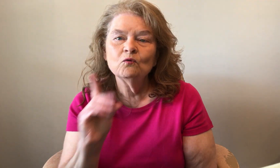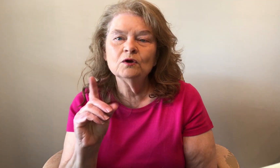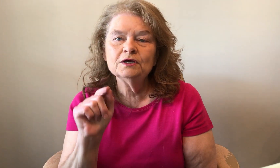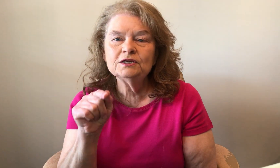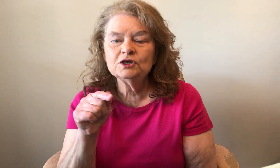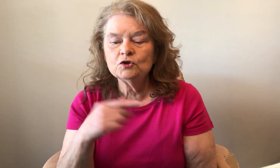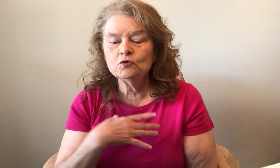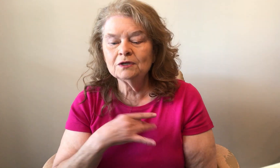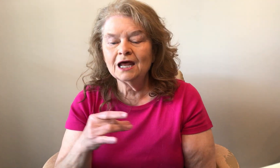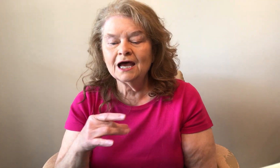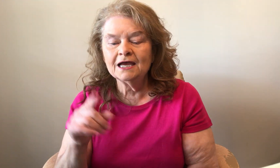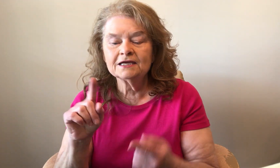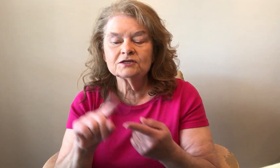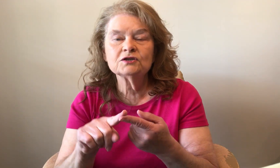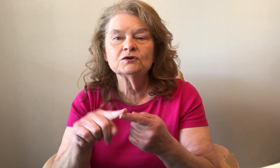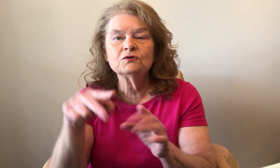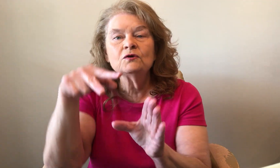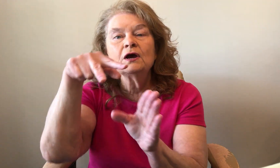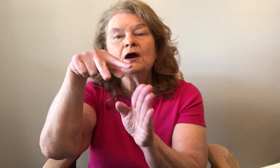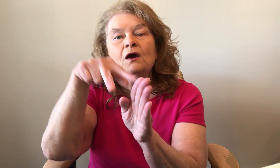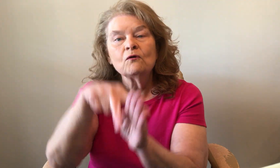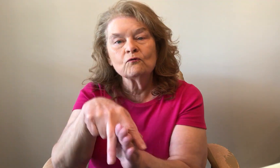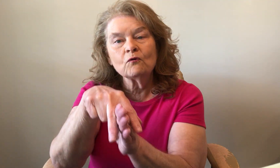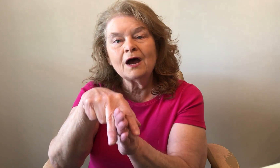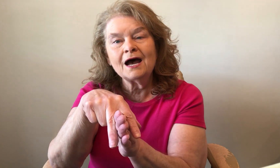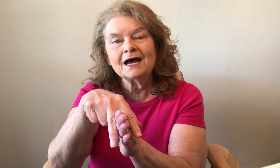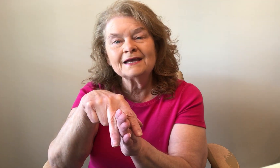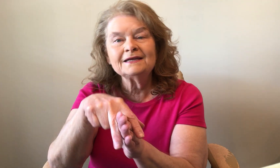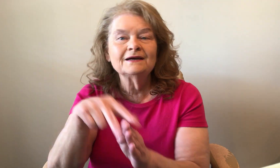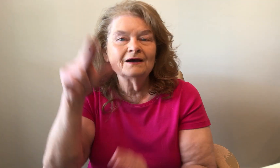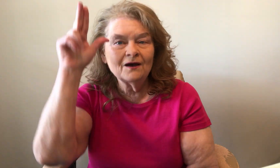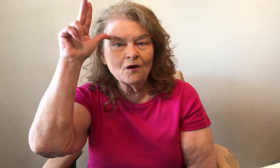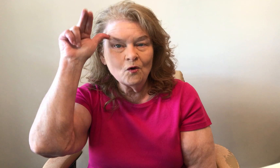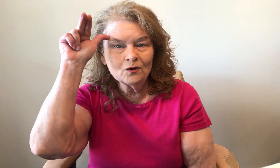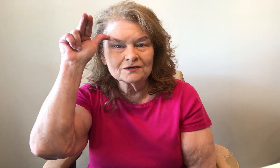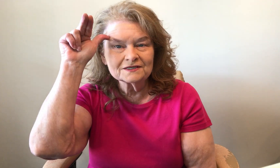Would you like to ride a horse?